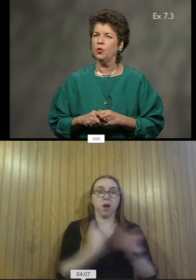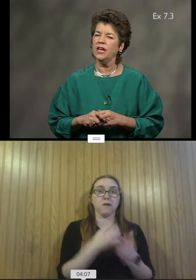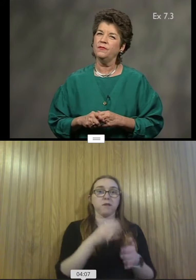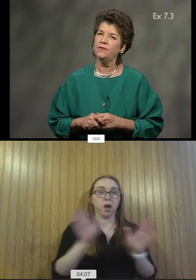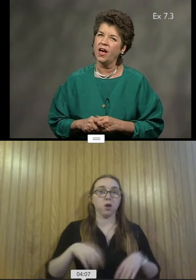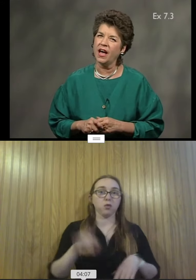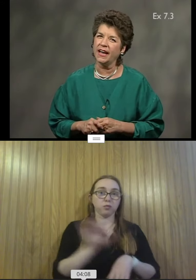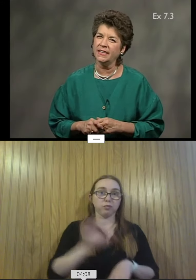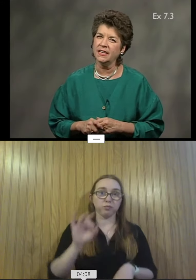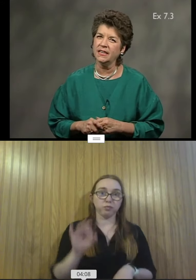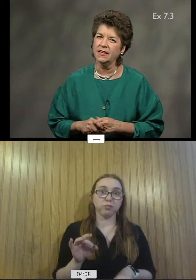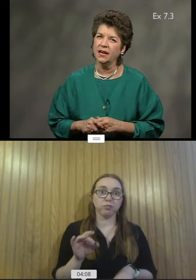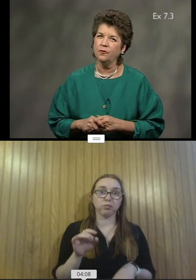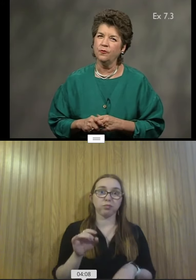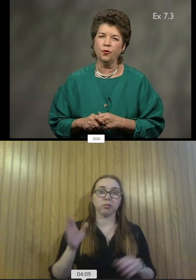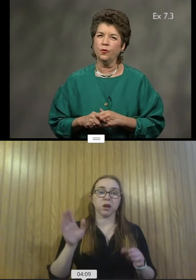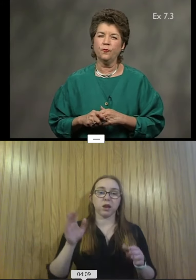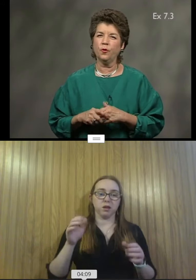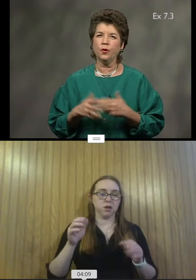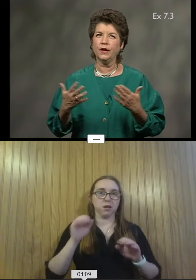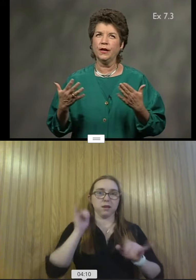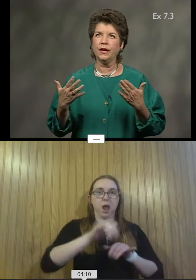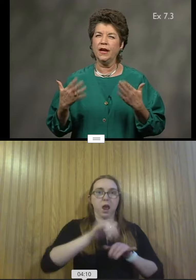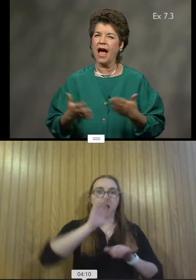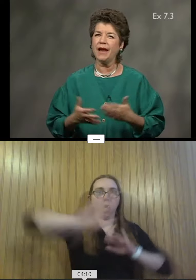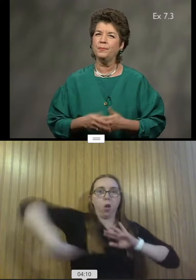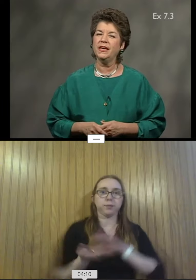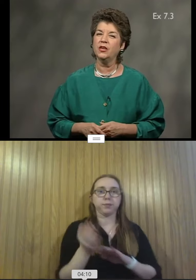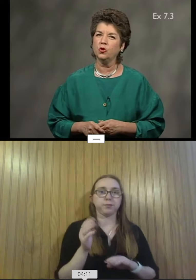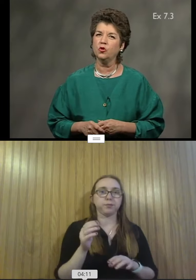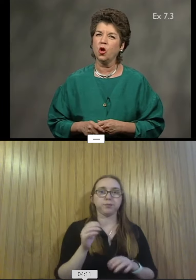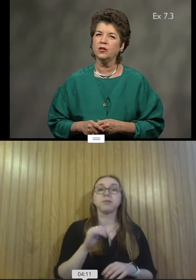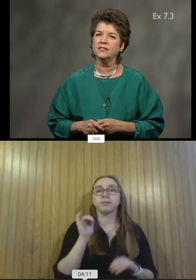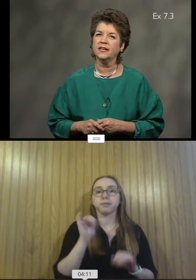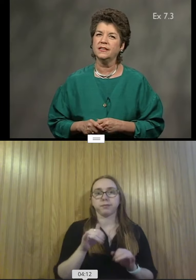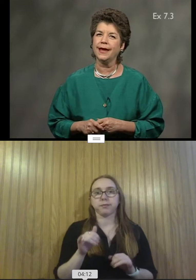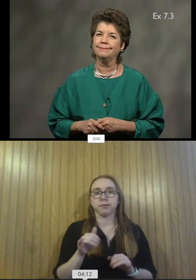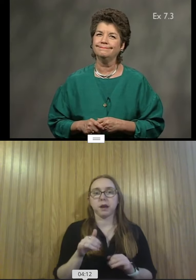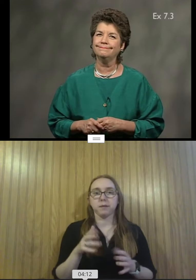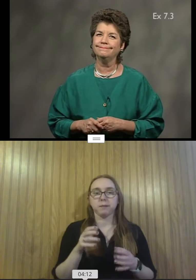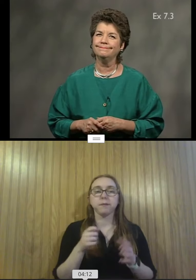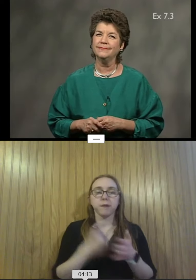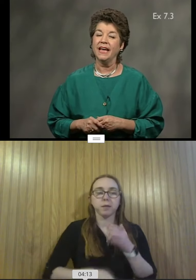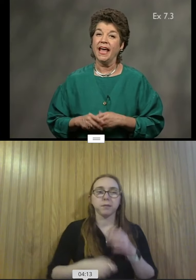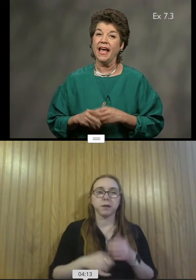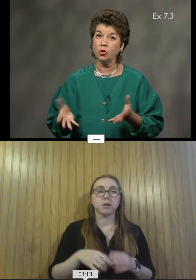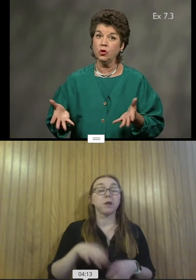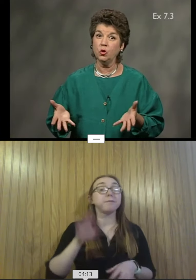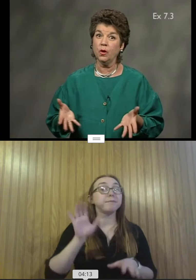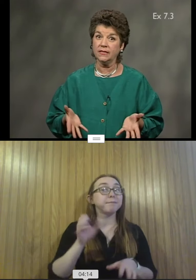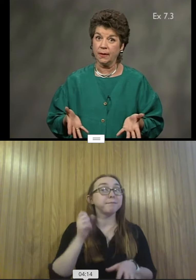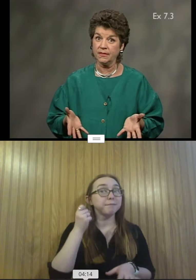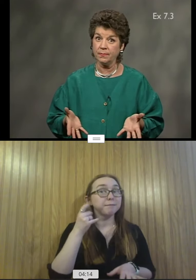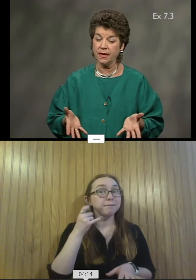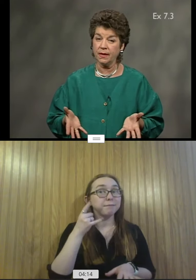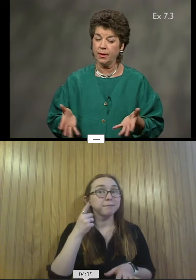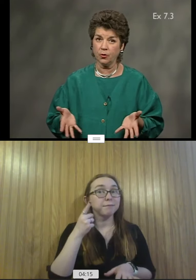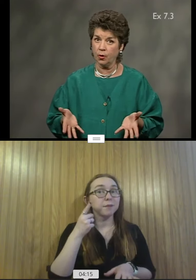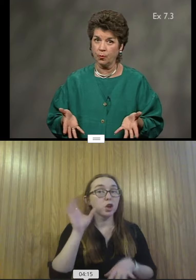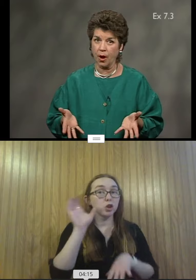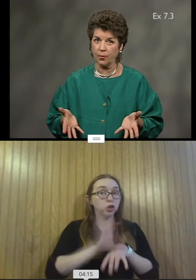You were even fined for not being in church on Sunday. And should you want to dump